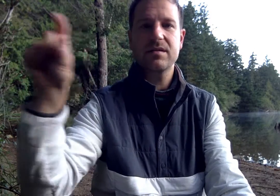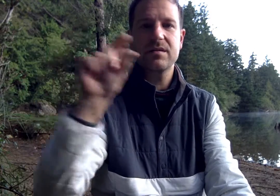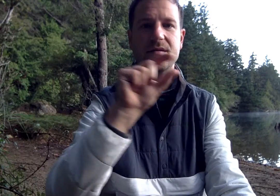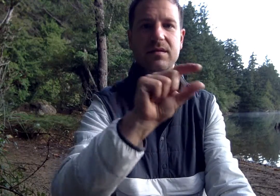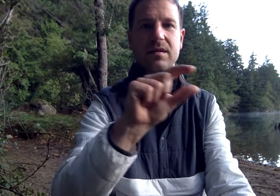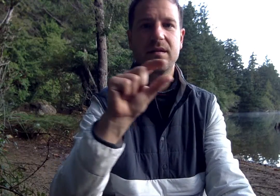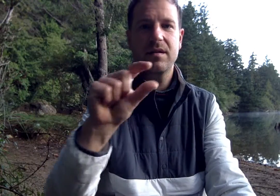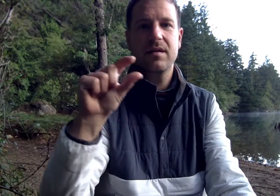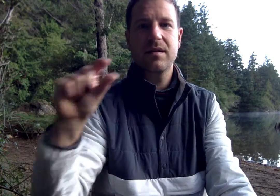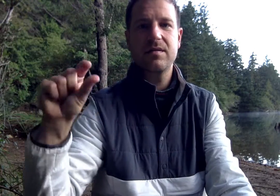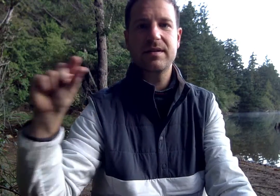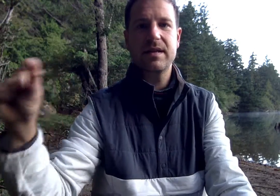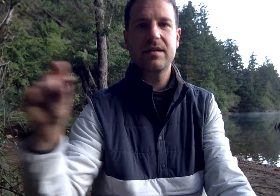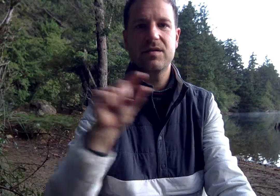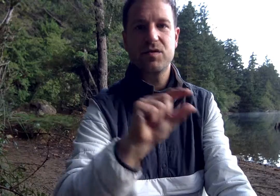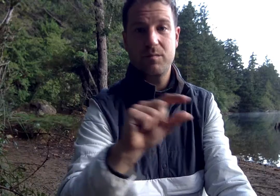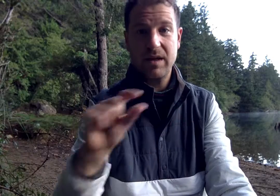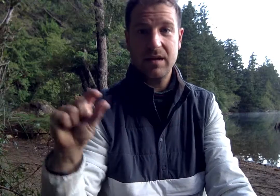pictures you see in a Zoom meeting,